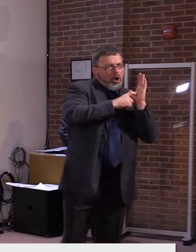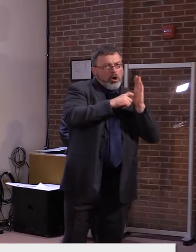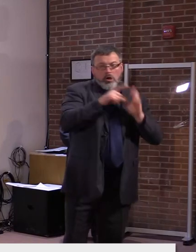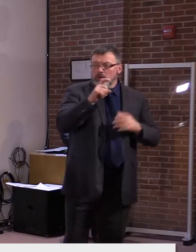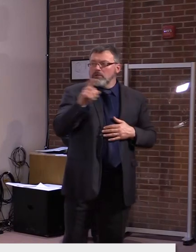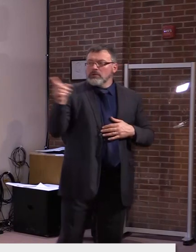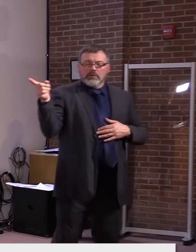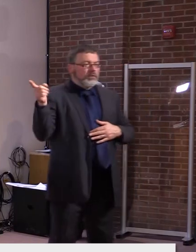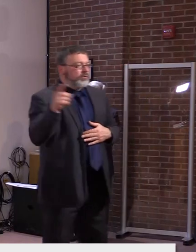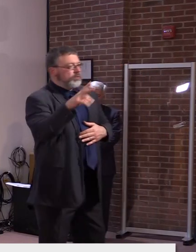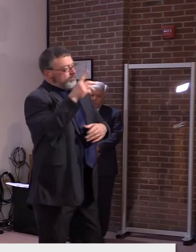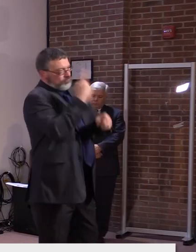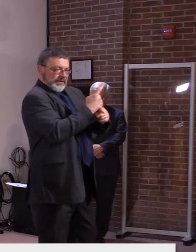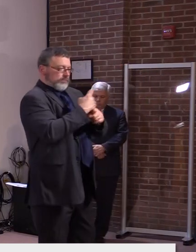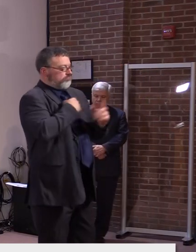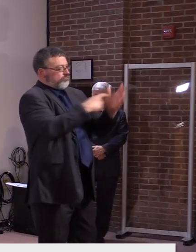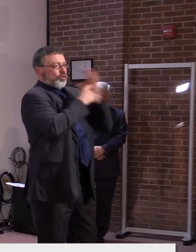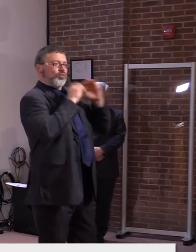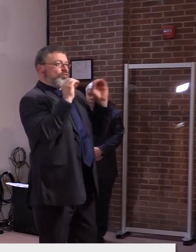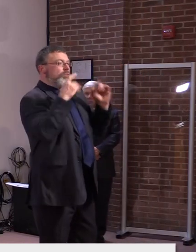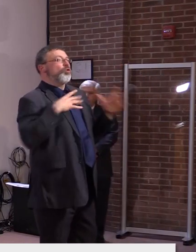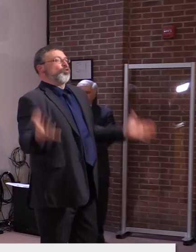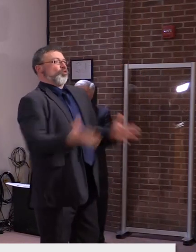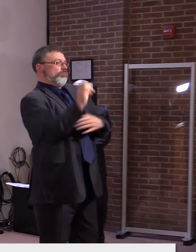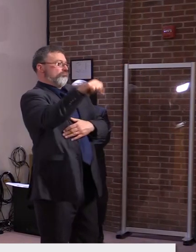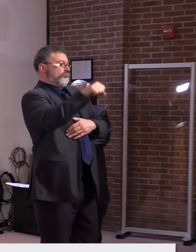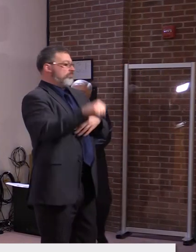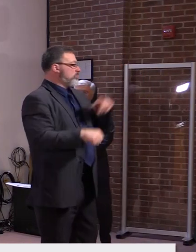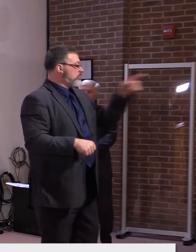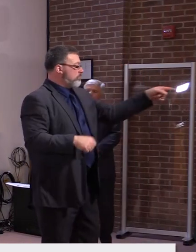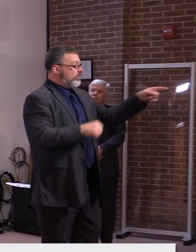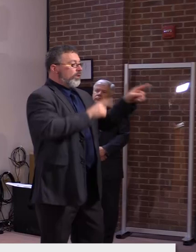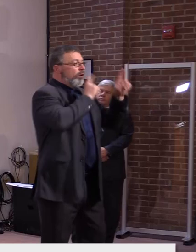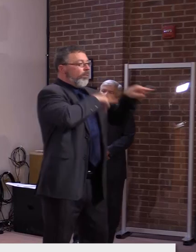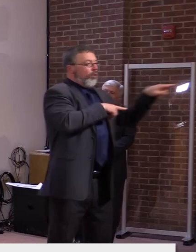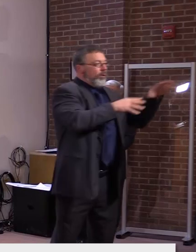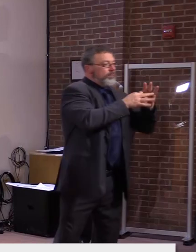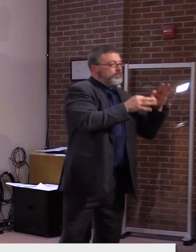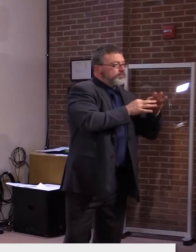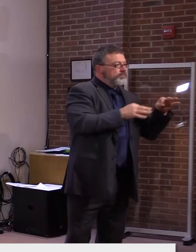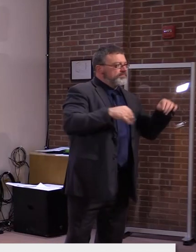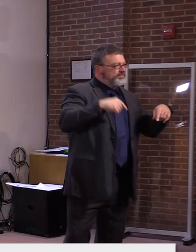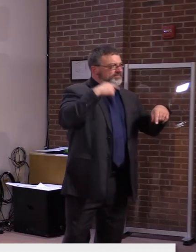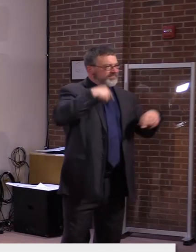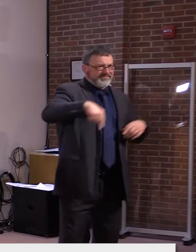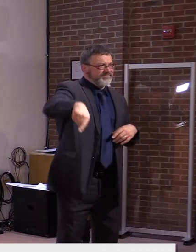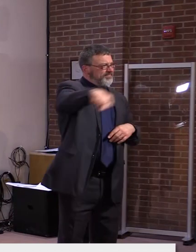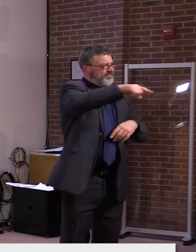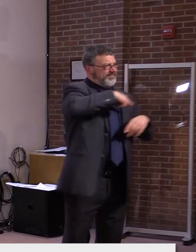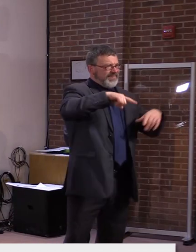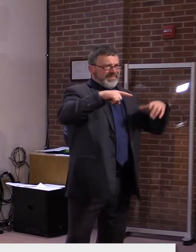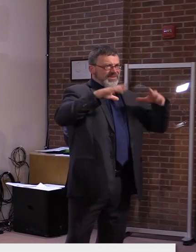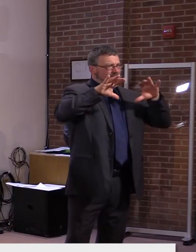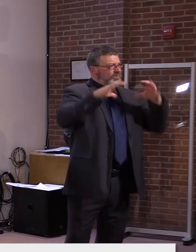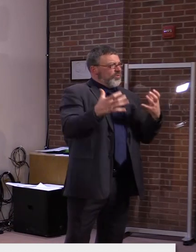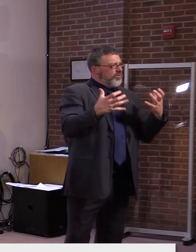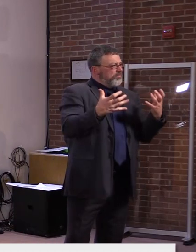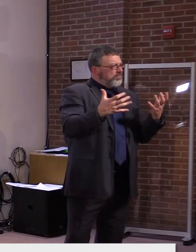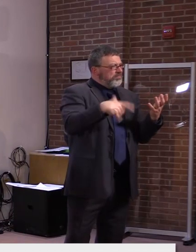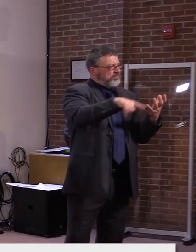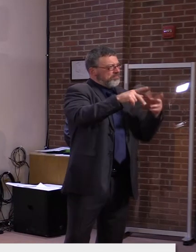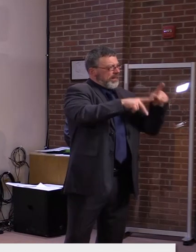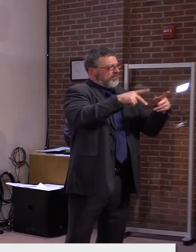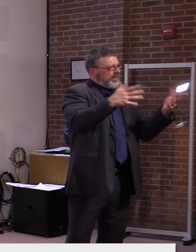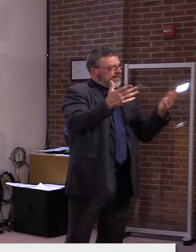Okay. Is this a group that just doesn't understand, or is How come they